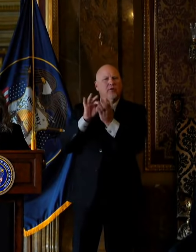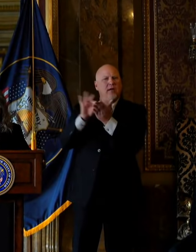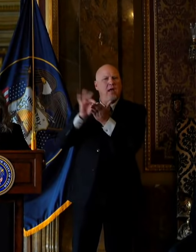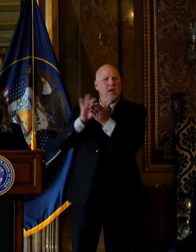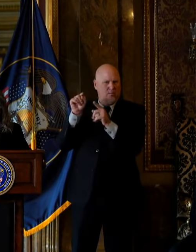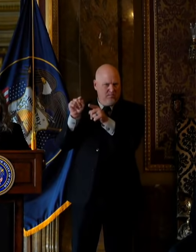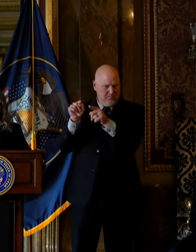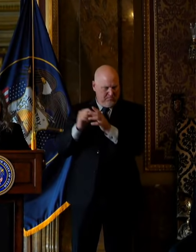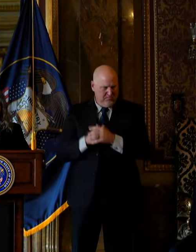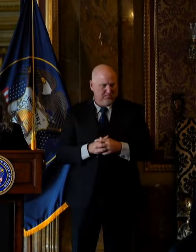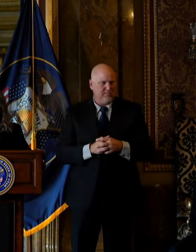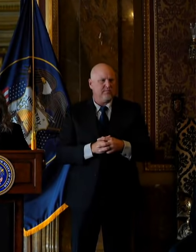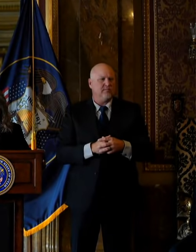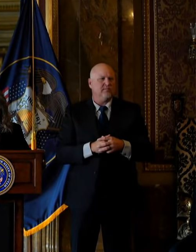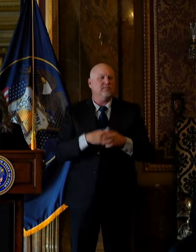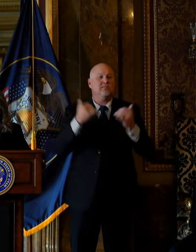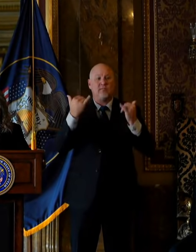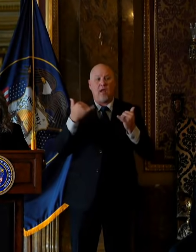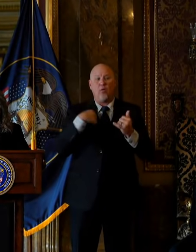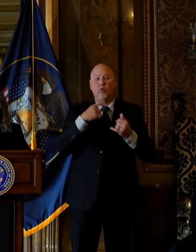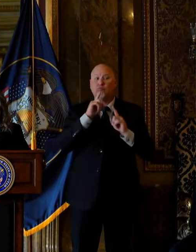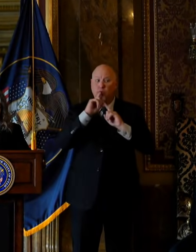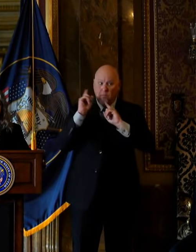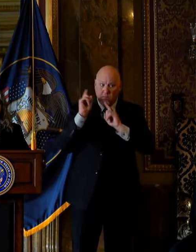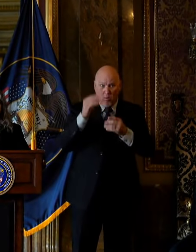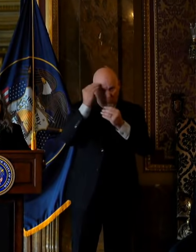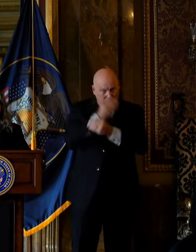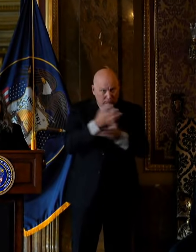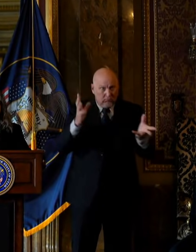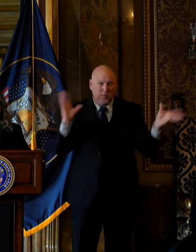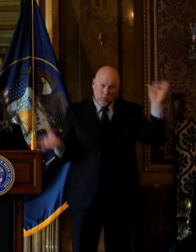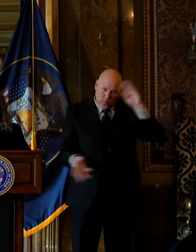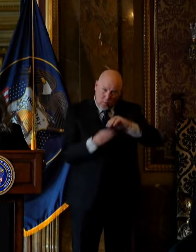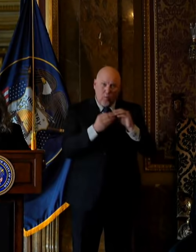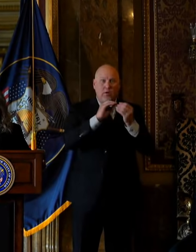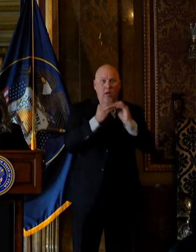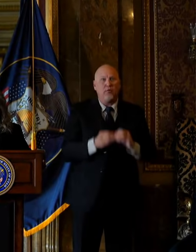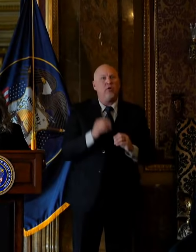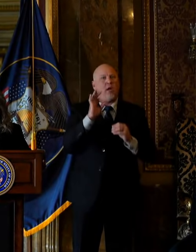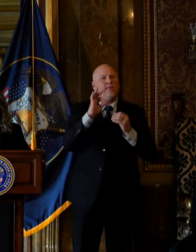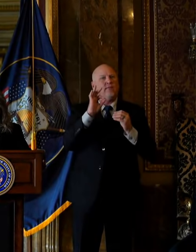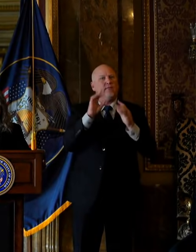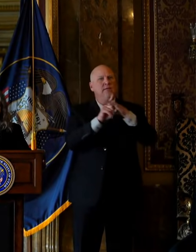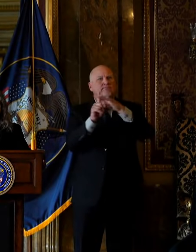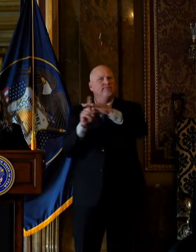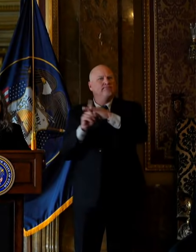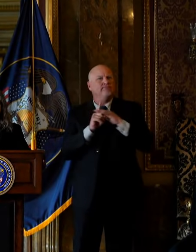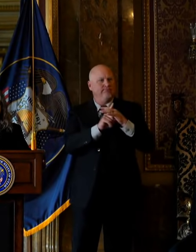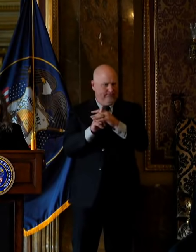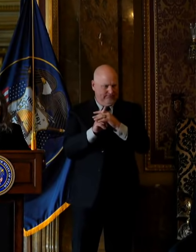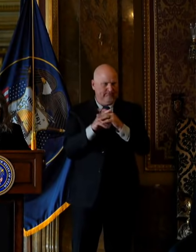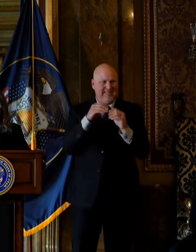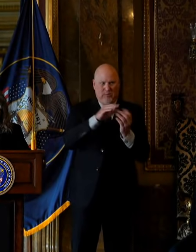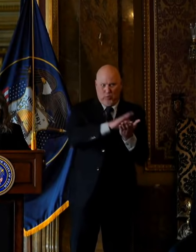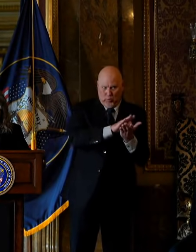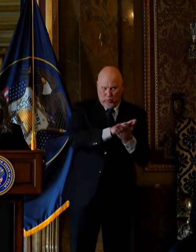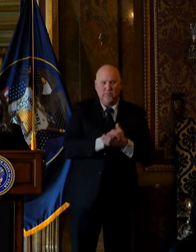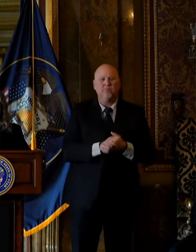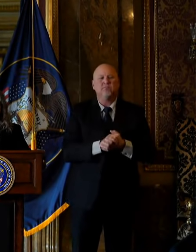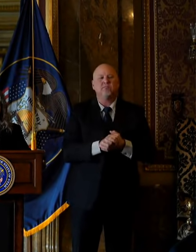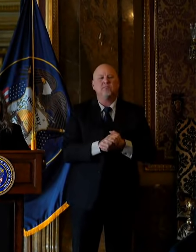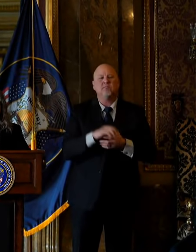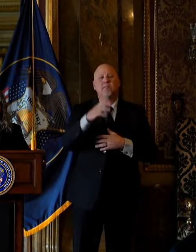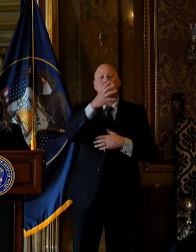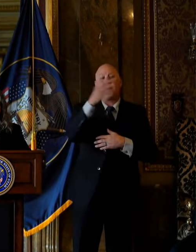case count, and we're working to add a feature to highlight when schools are approaching or have surpassed 1% and 2% thresholds